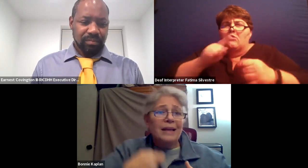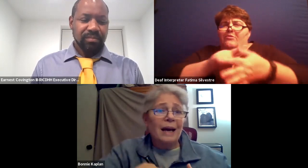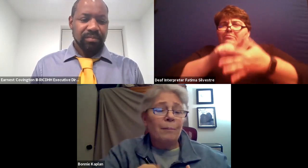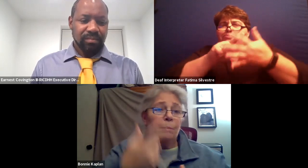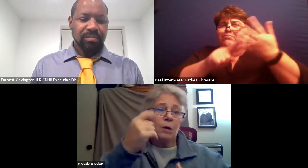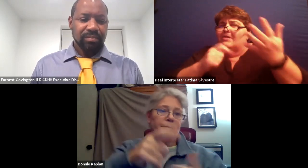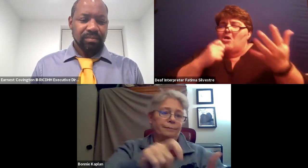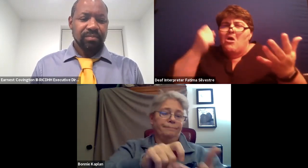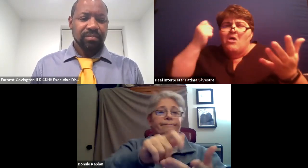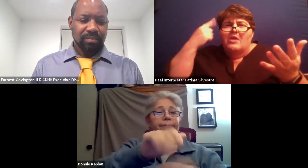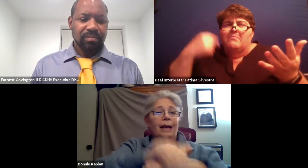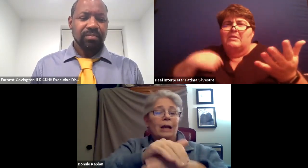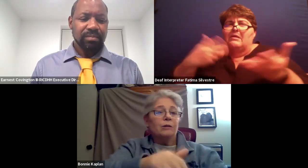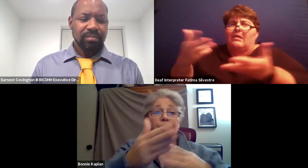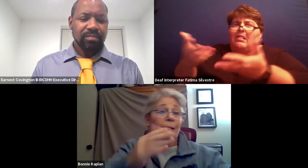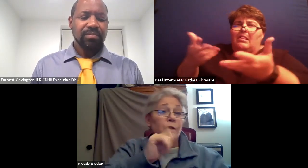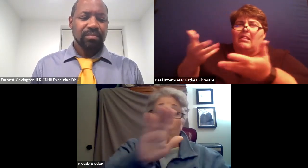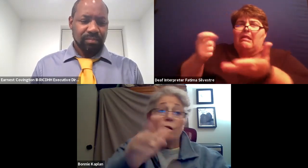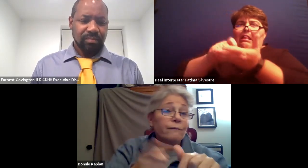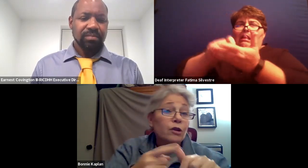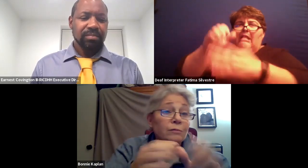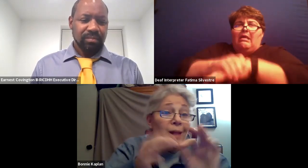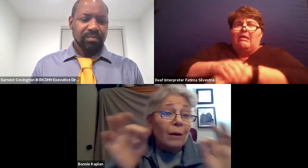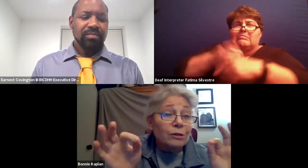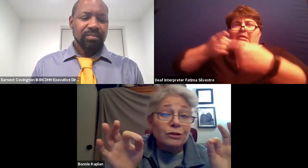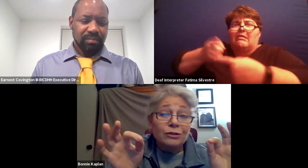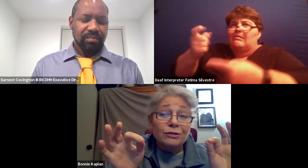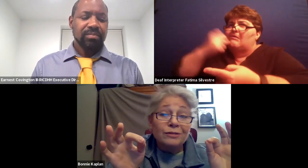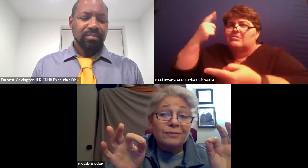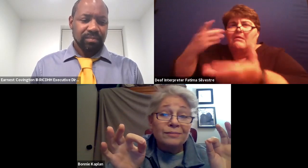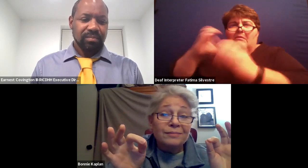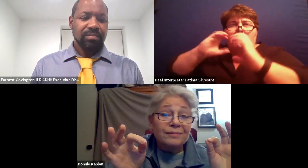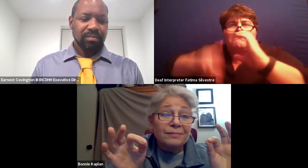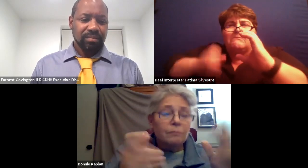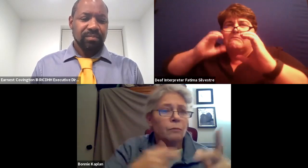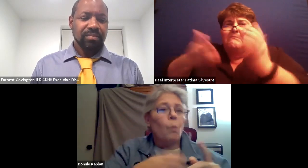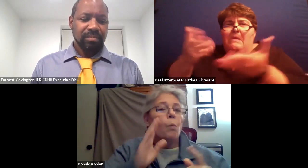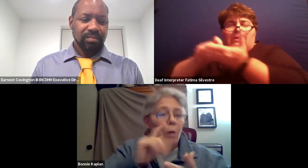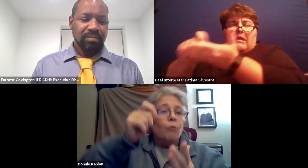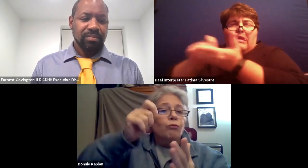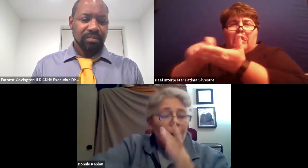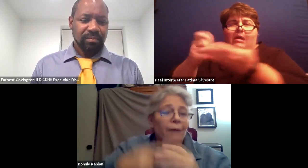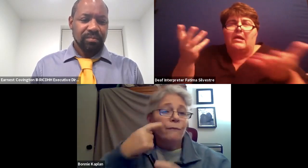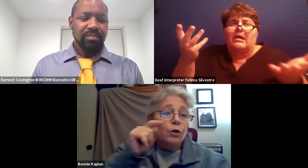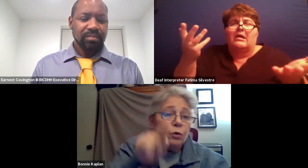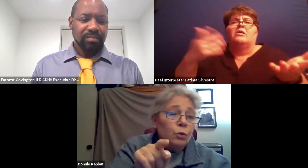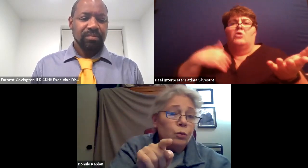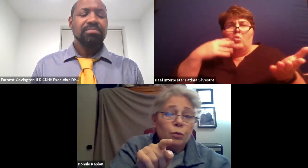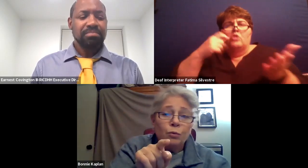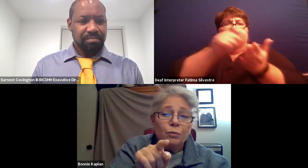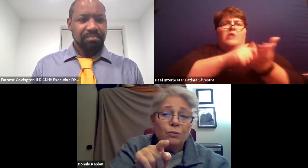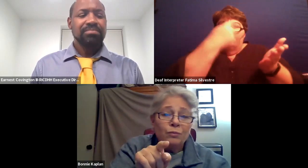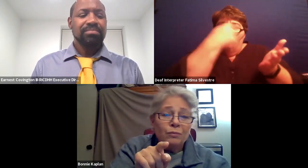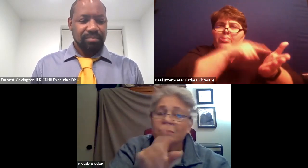file a grievance or a complaint of any kind, maybe you don't feel comfortable with English, if it's not your first